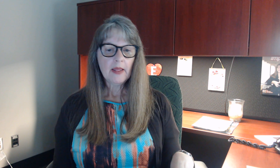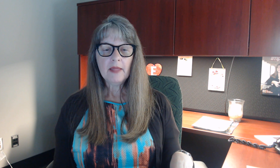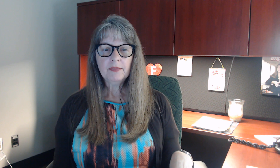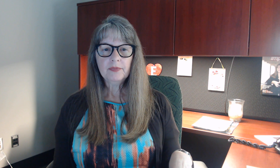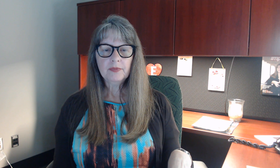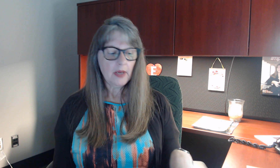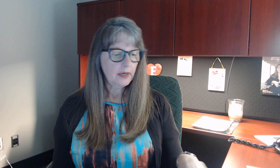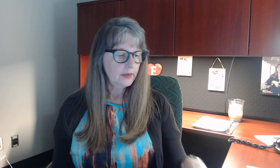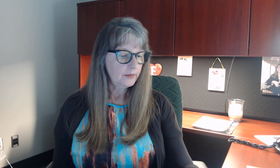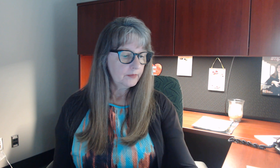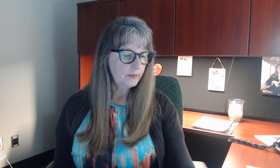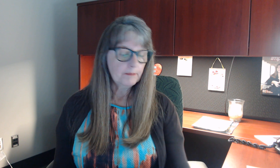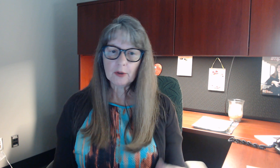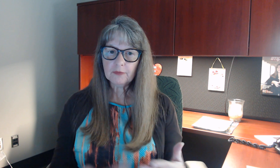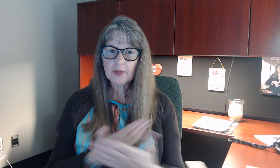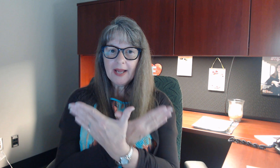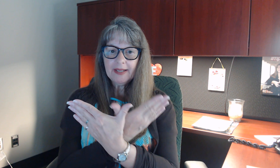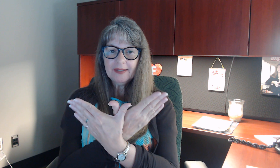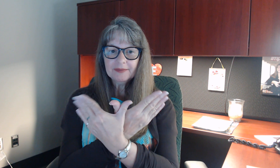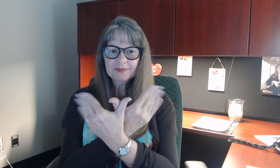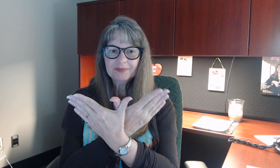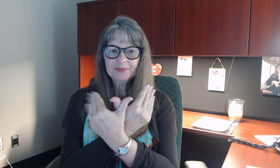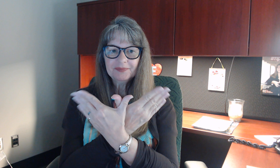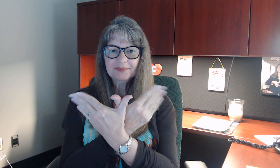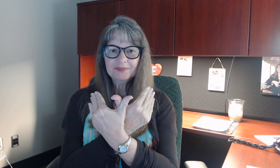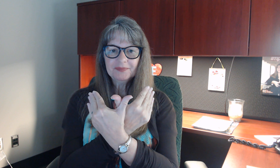And butterfly.